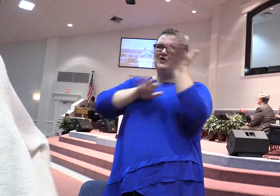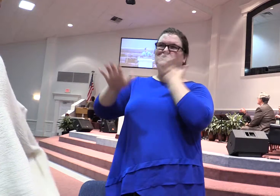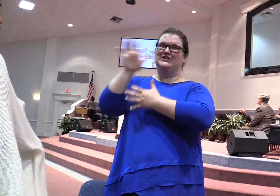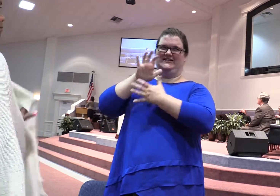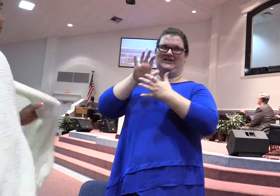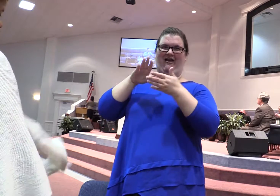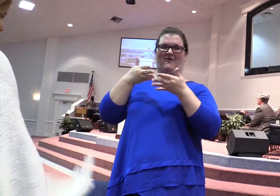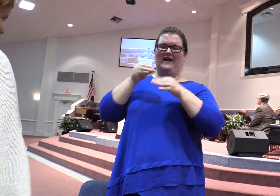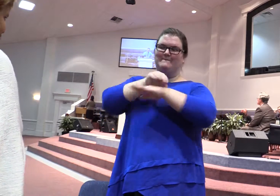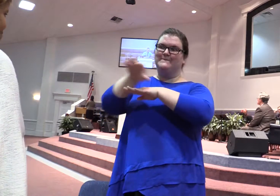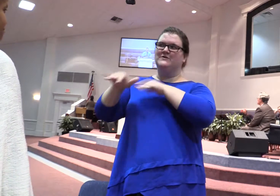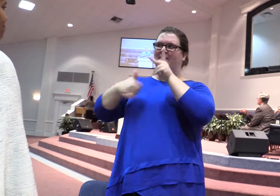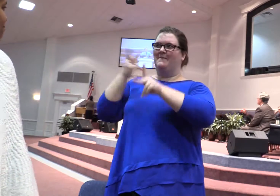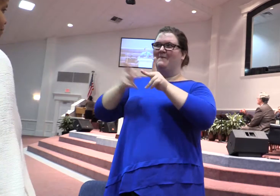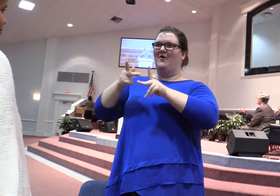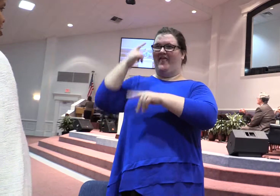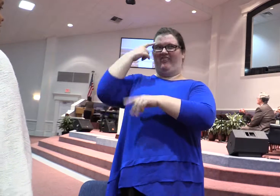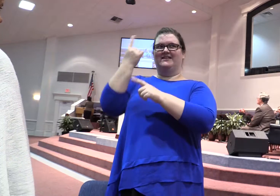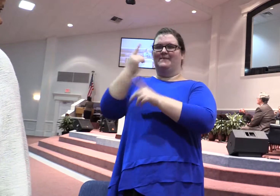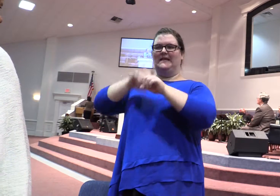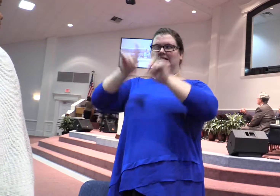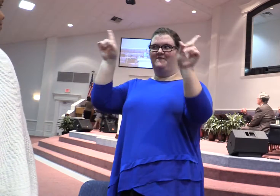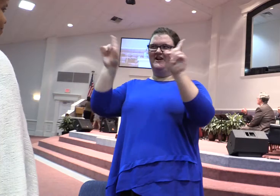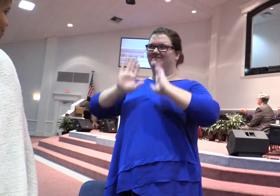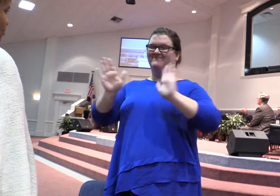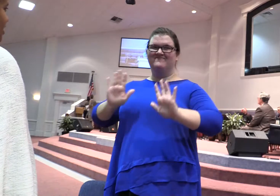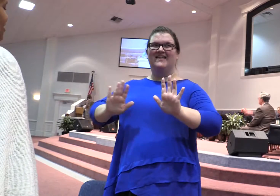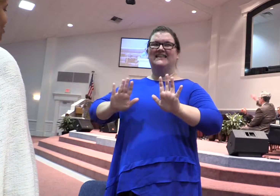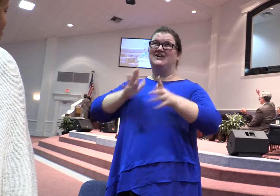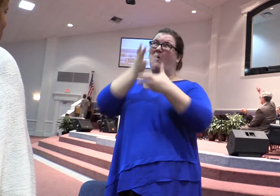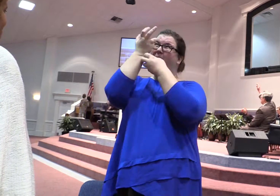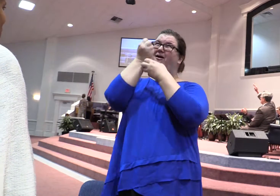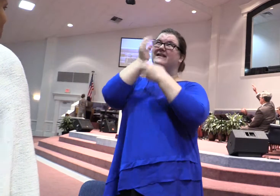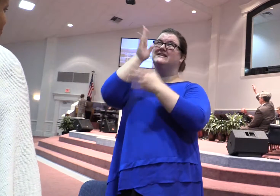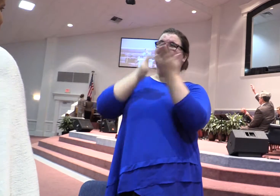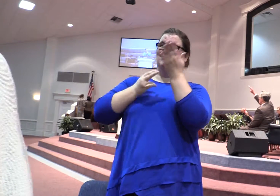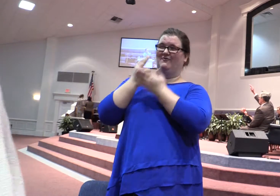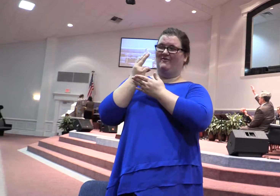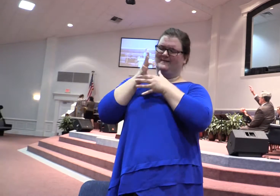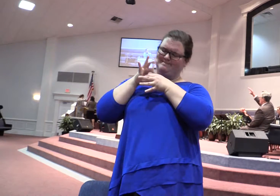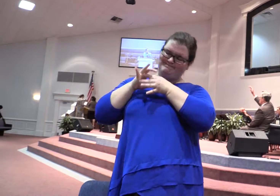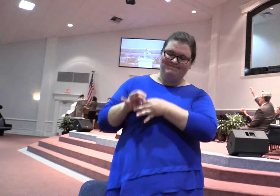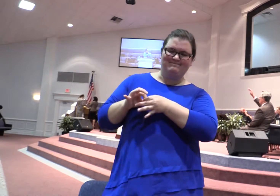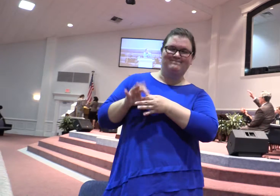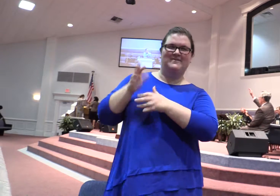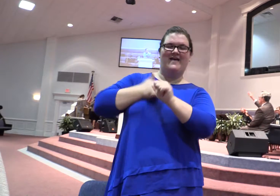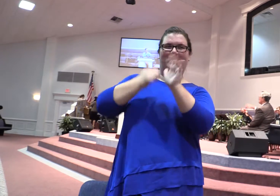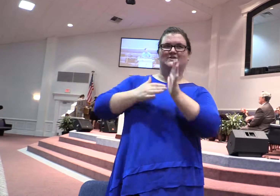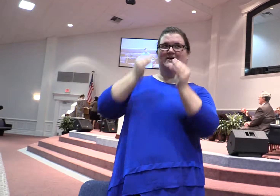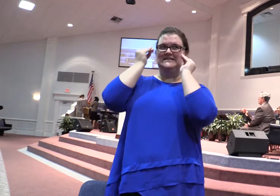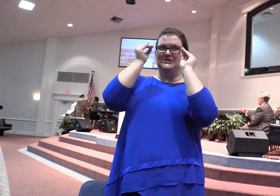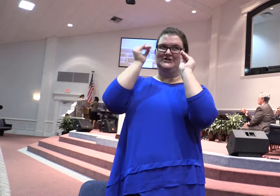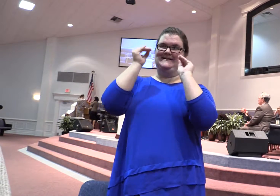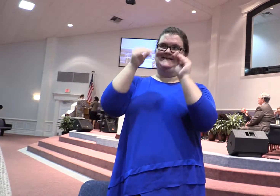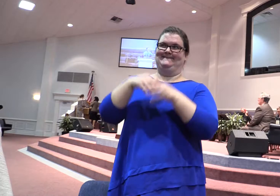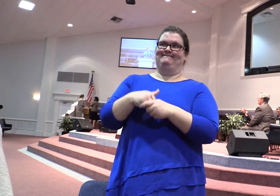on, let's hang on. Let's hang on to that truth. Right. Let's hang on to that apostolic doctrine.